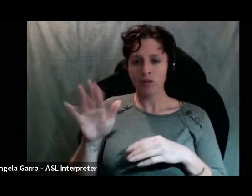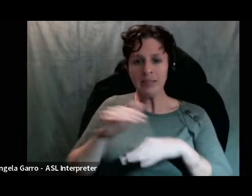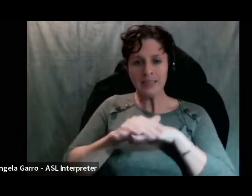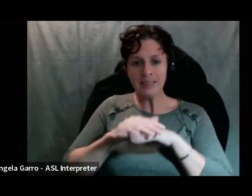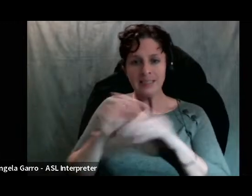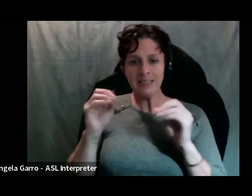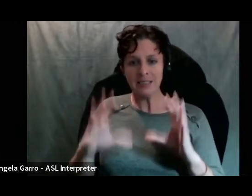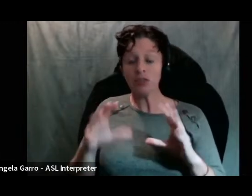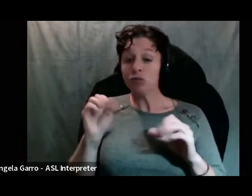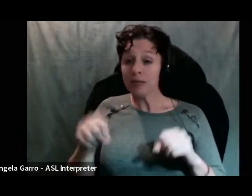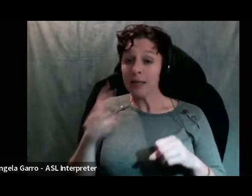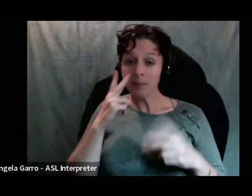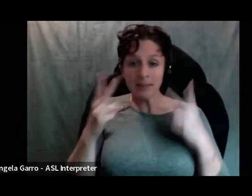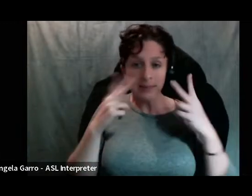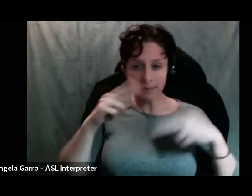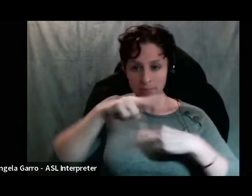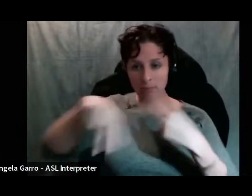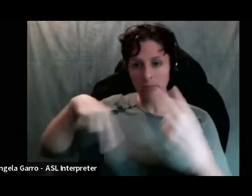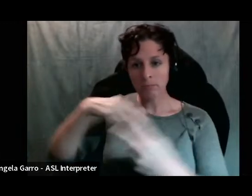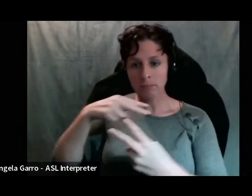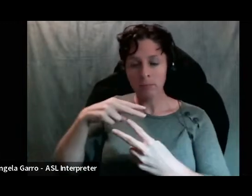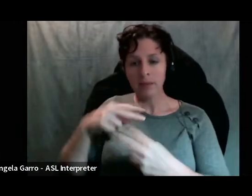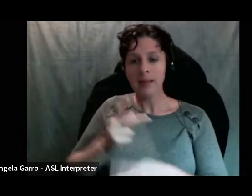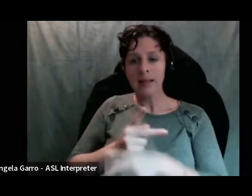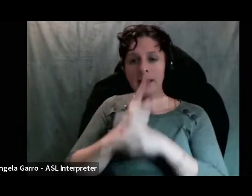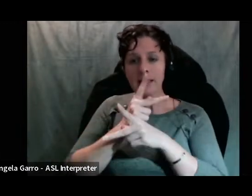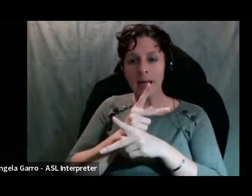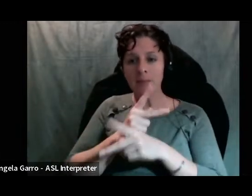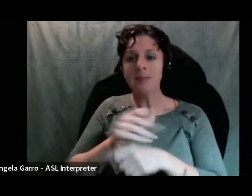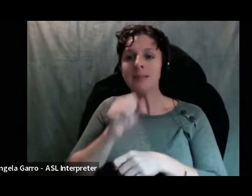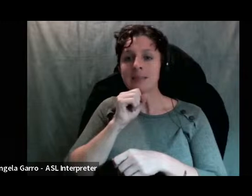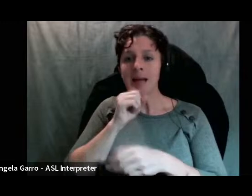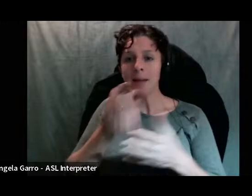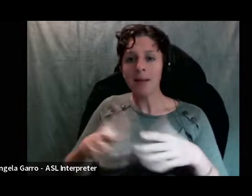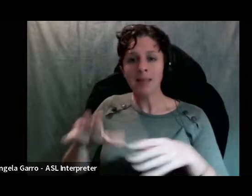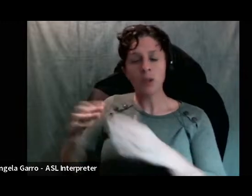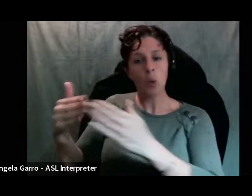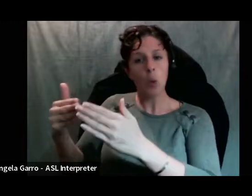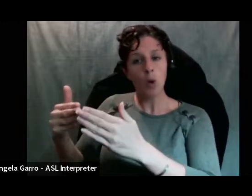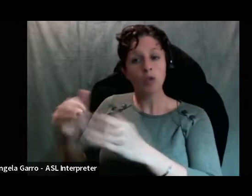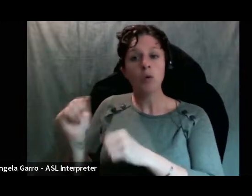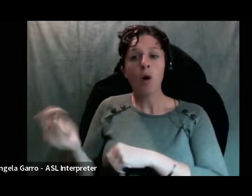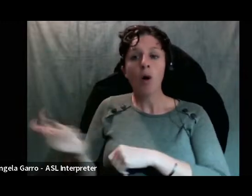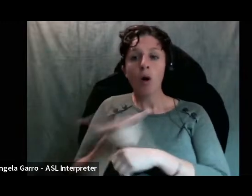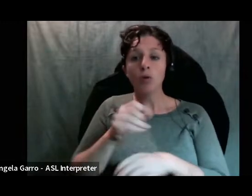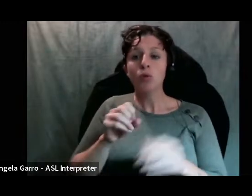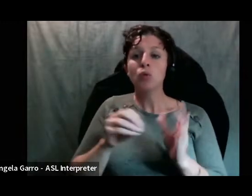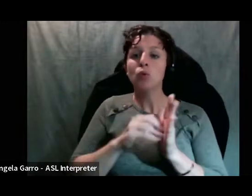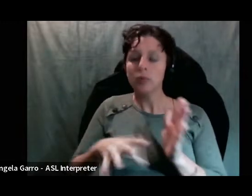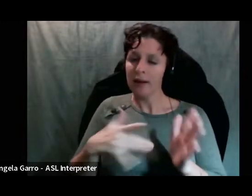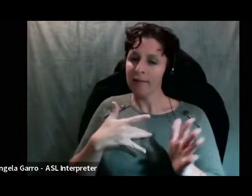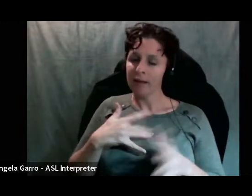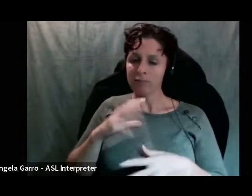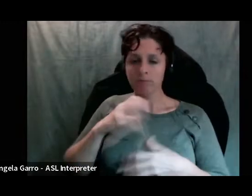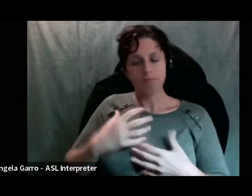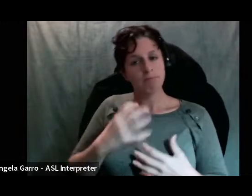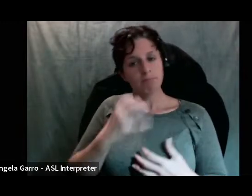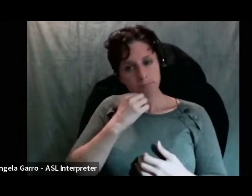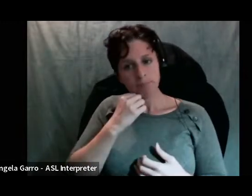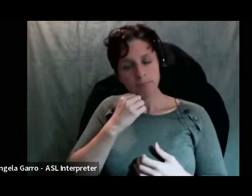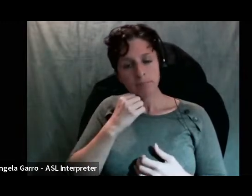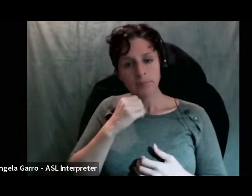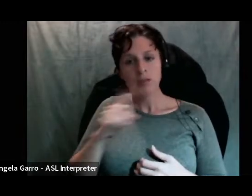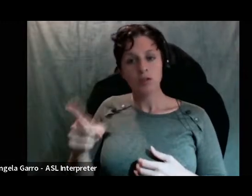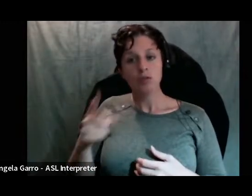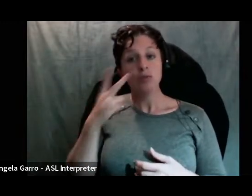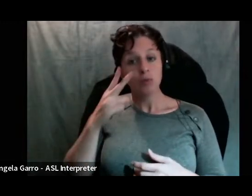seen. They kept a snack basket in the corner of the room so that all of us students felt cared for. She